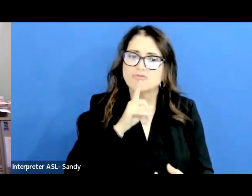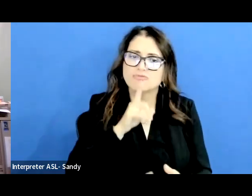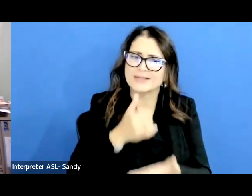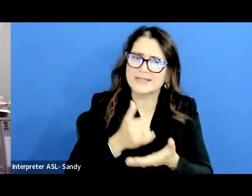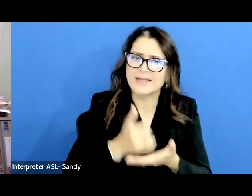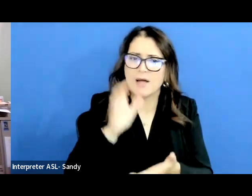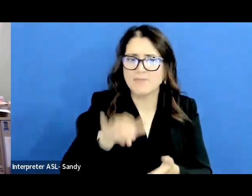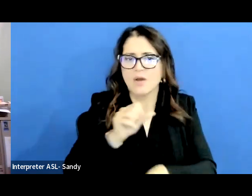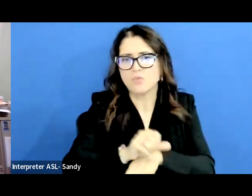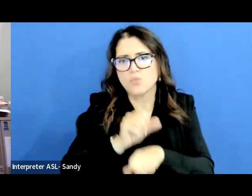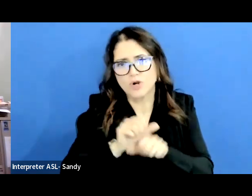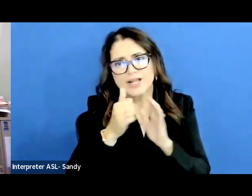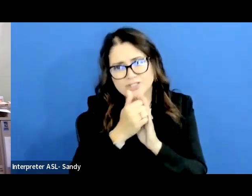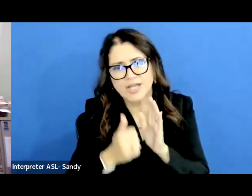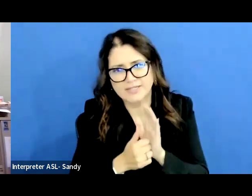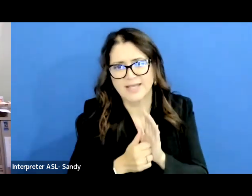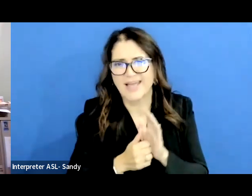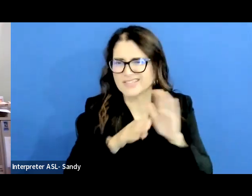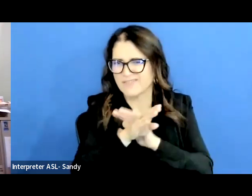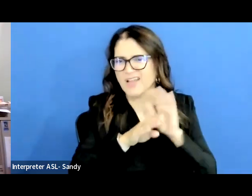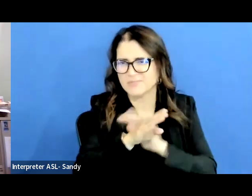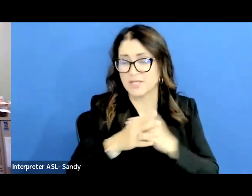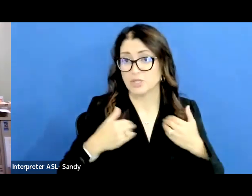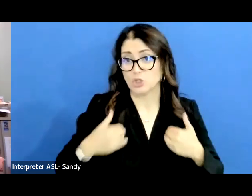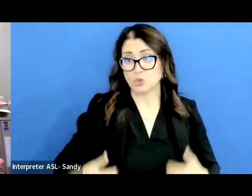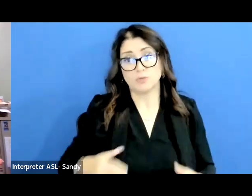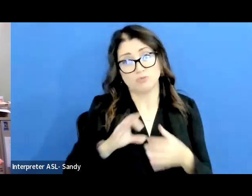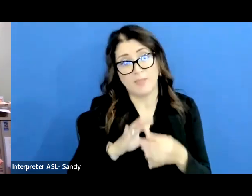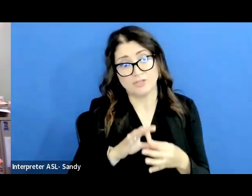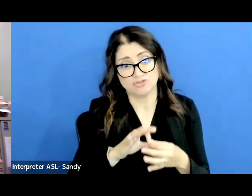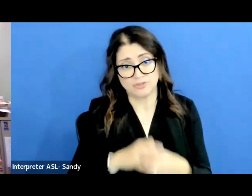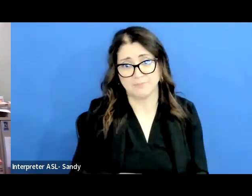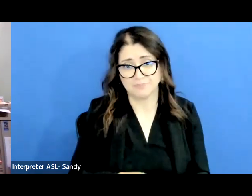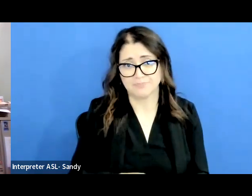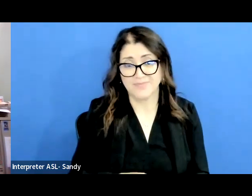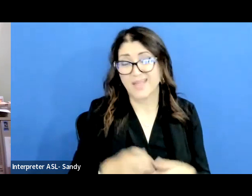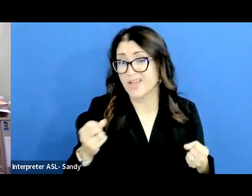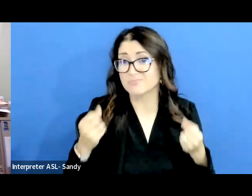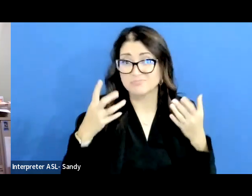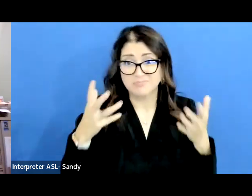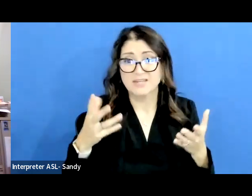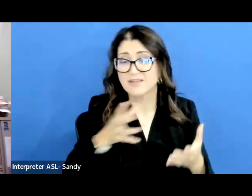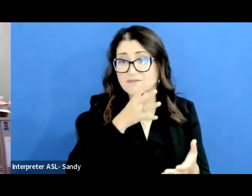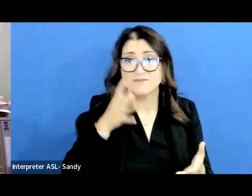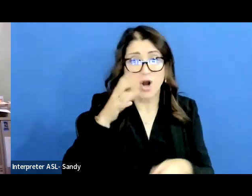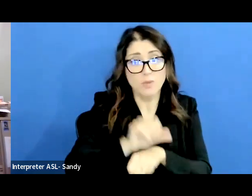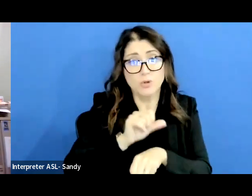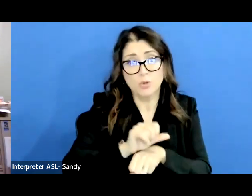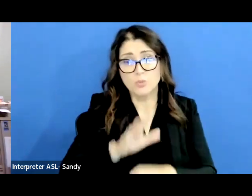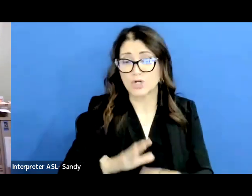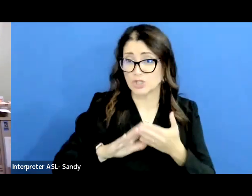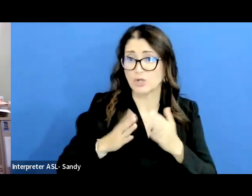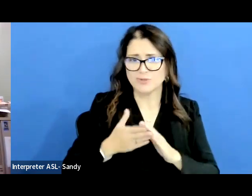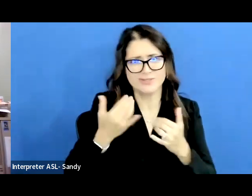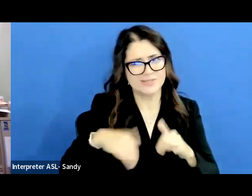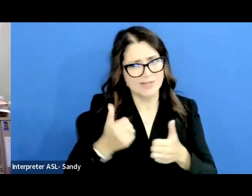that, developing the human relationship. And in a lot of farm worker communities, they still